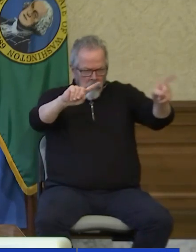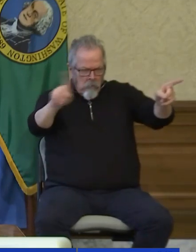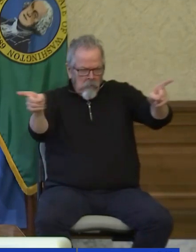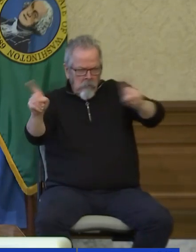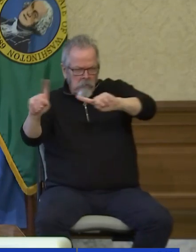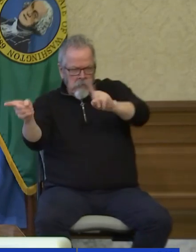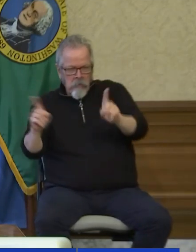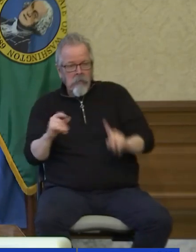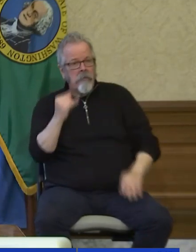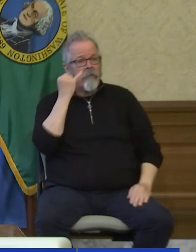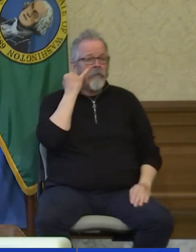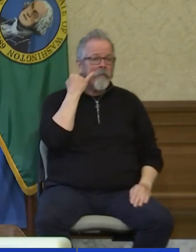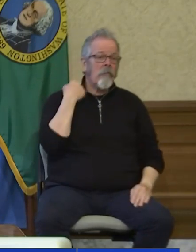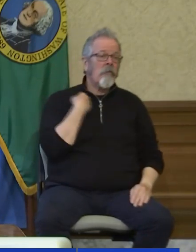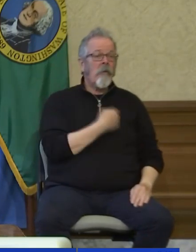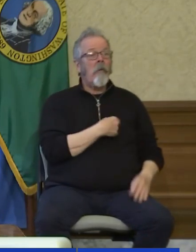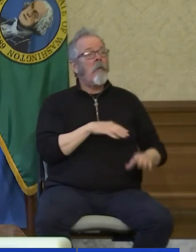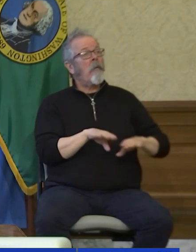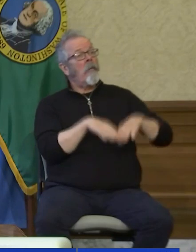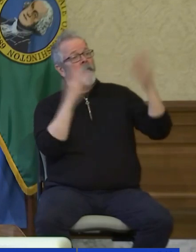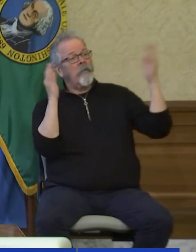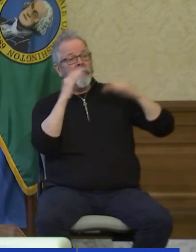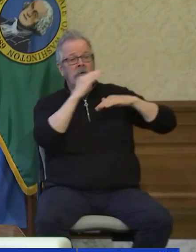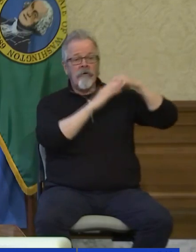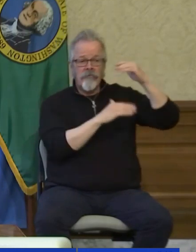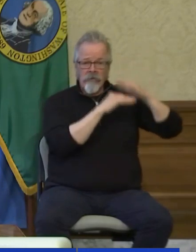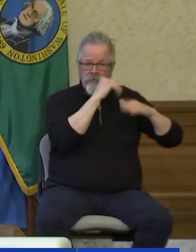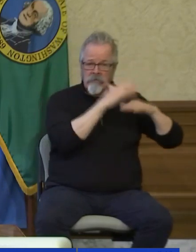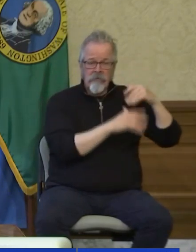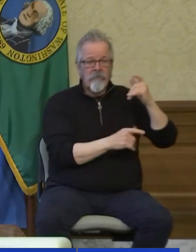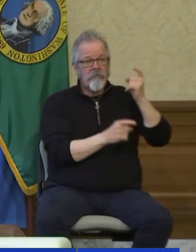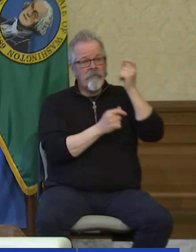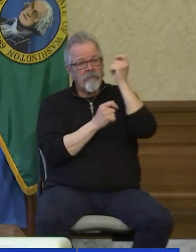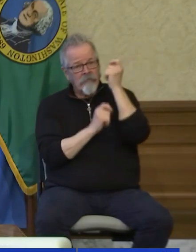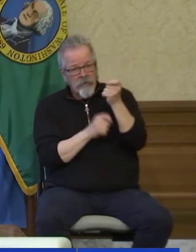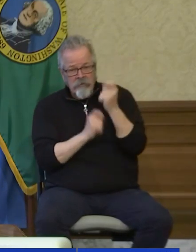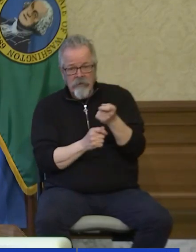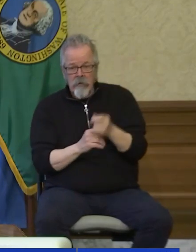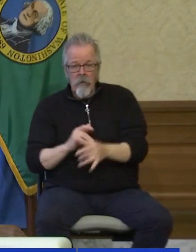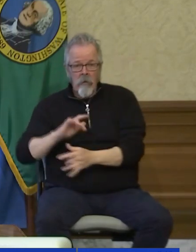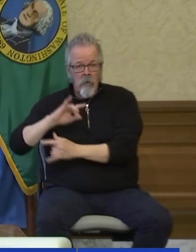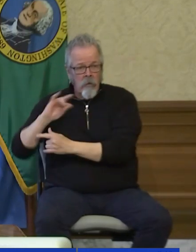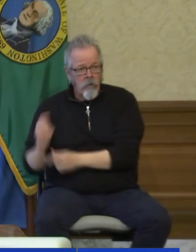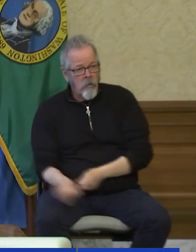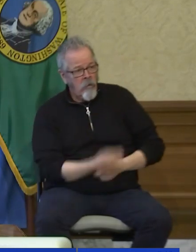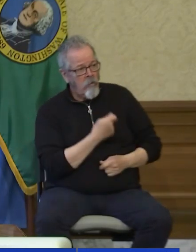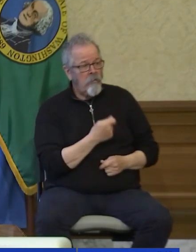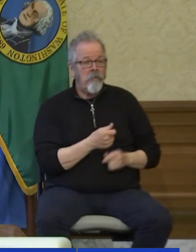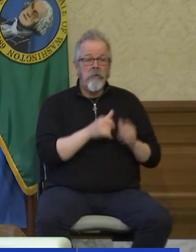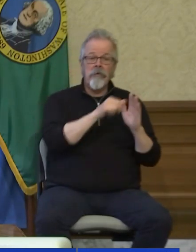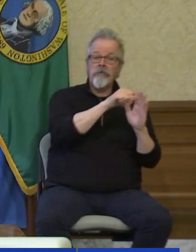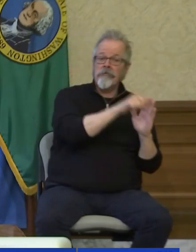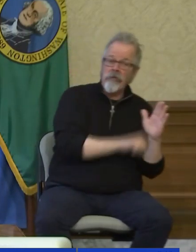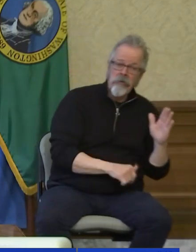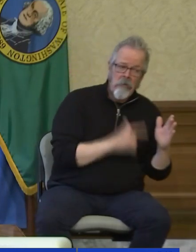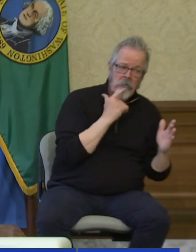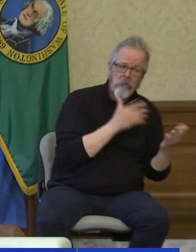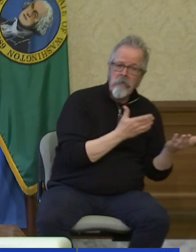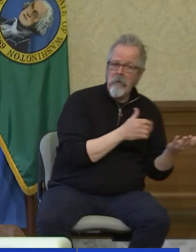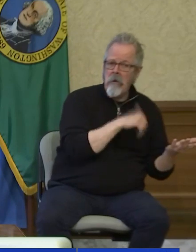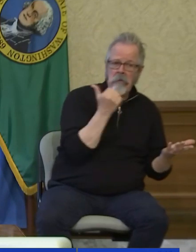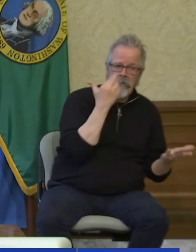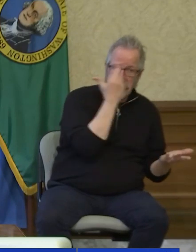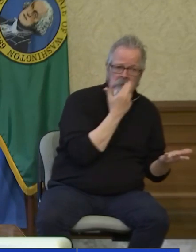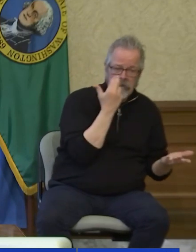up fishing and golf. We're able to do elective surgery. We have adapted. And we're continuing to adapt in this